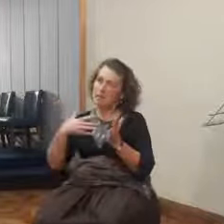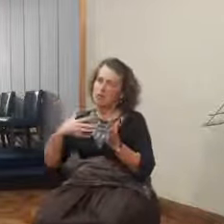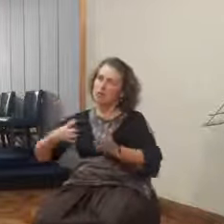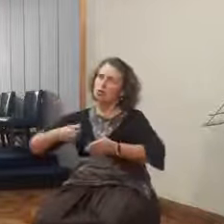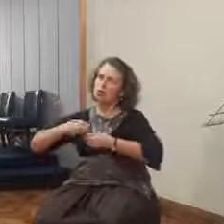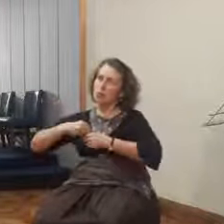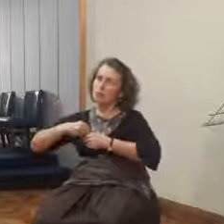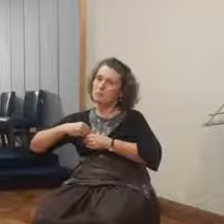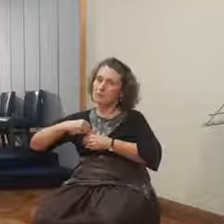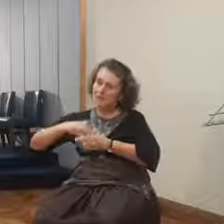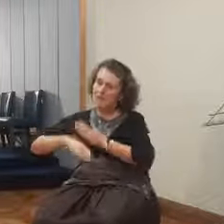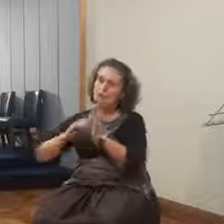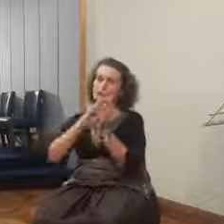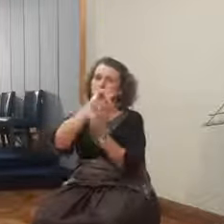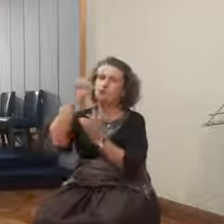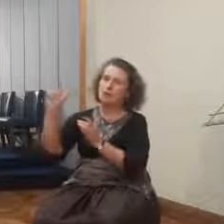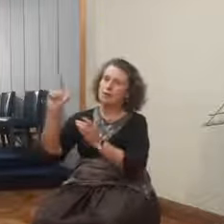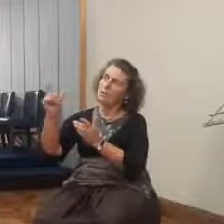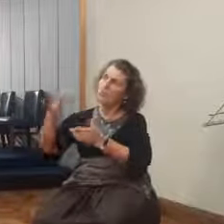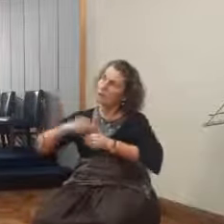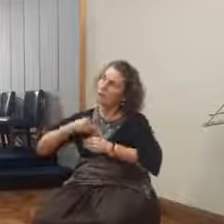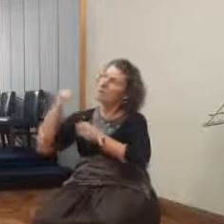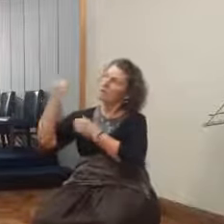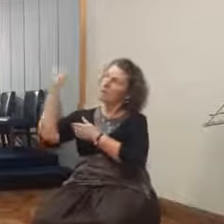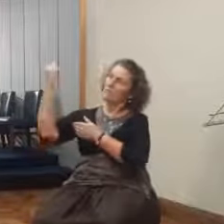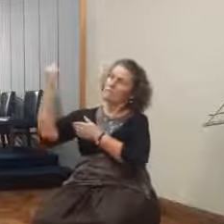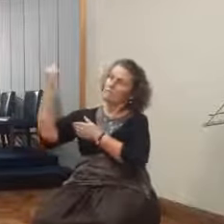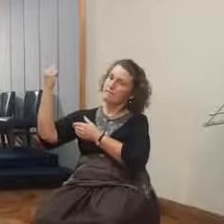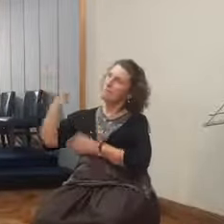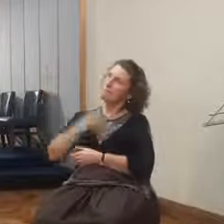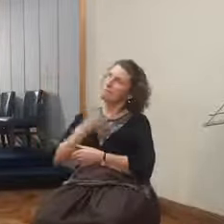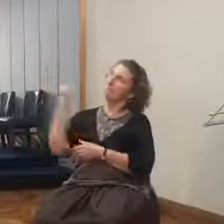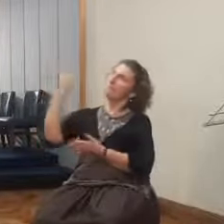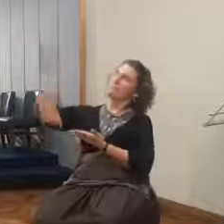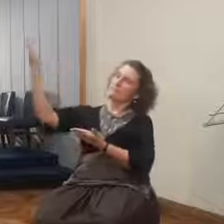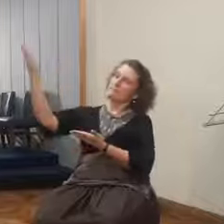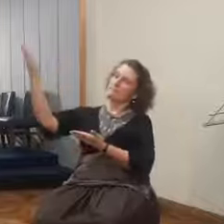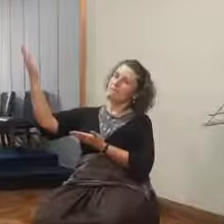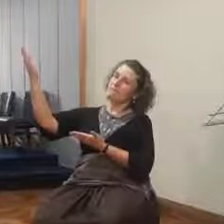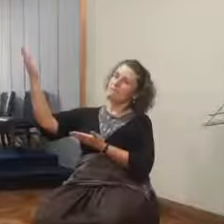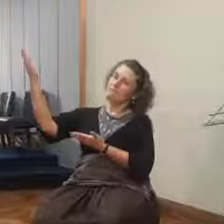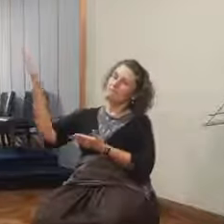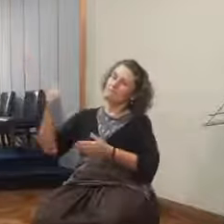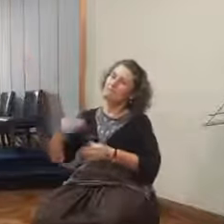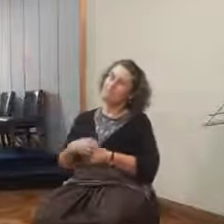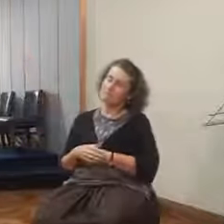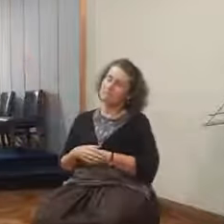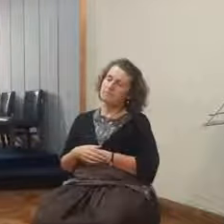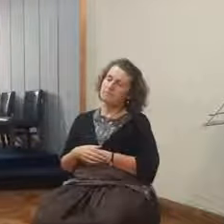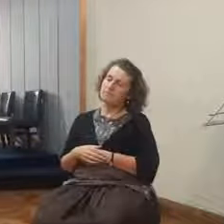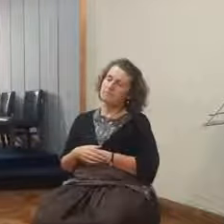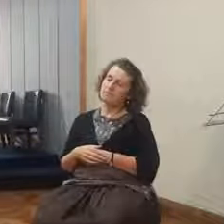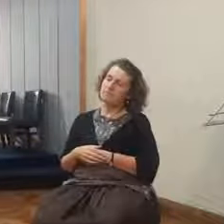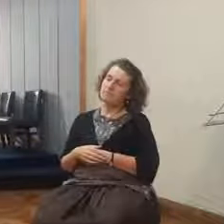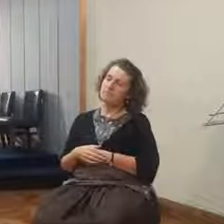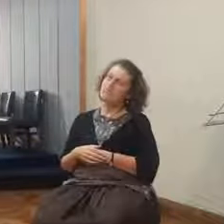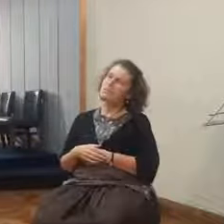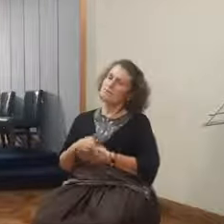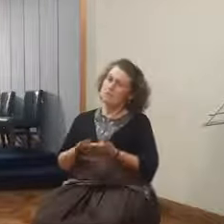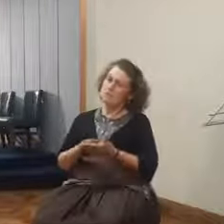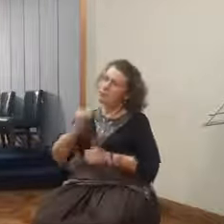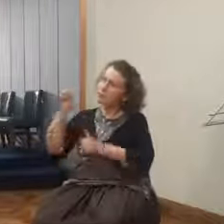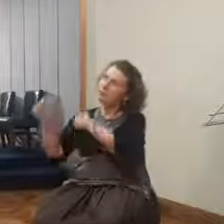Christ to himself, according to the good pleasure of his will. To the praise of the